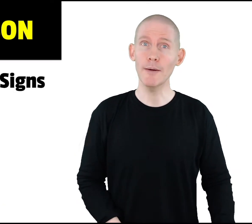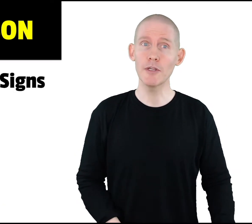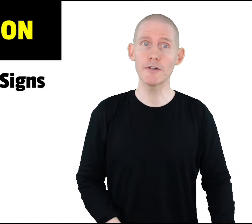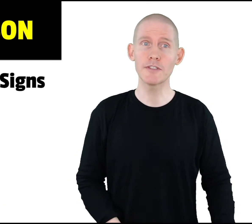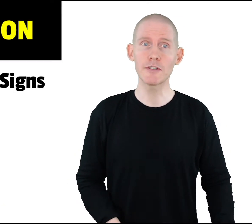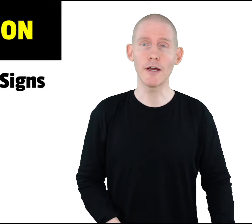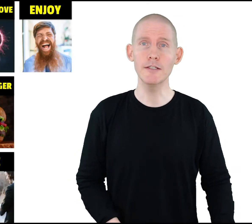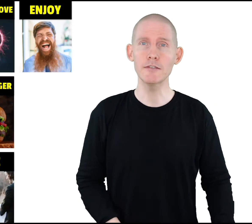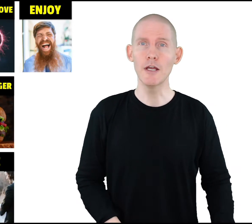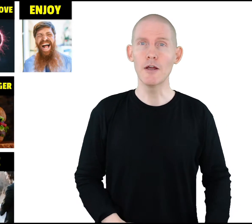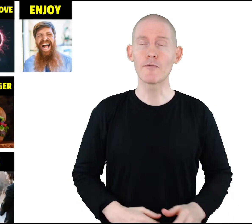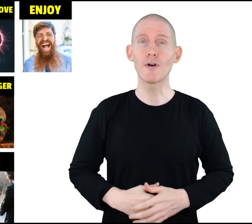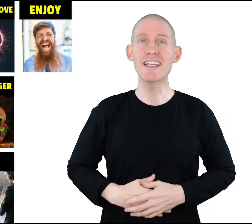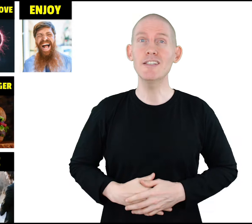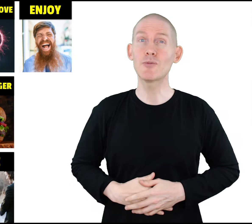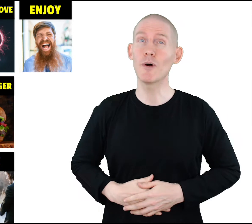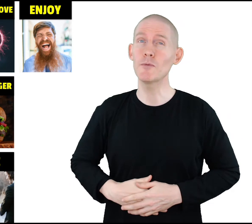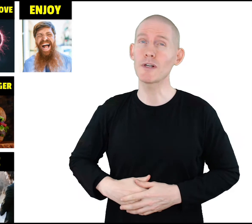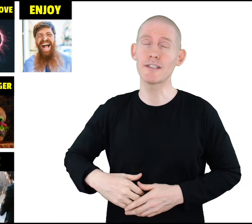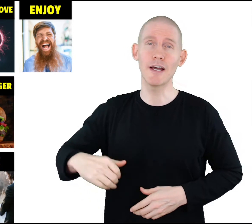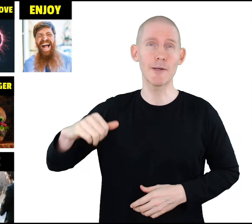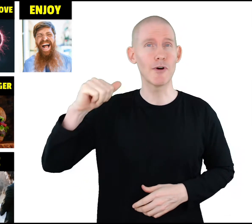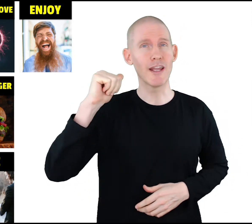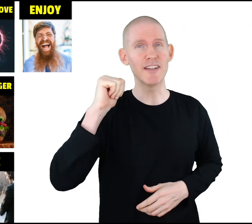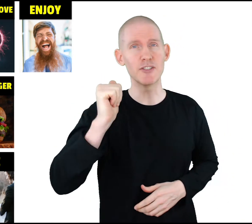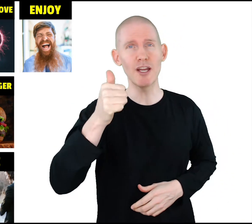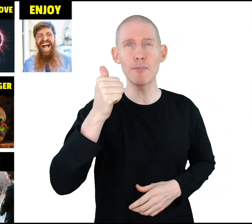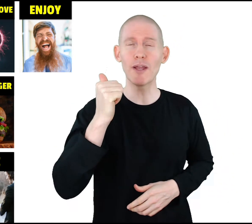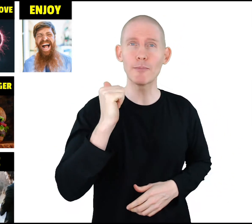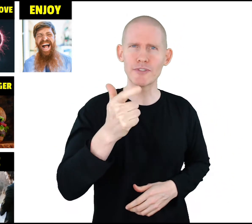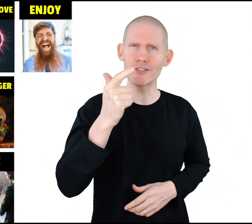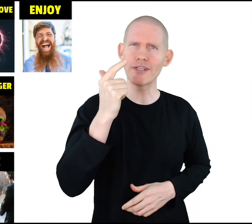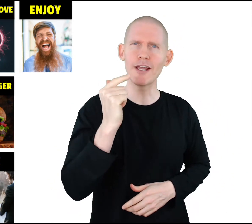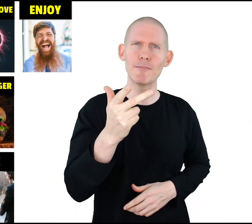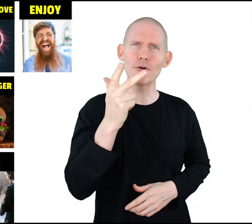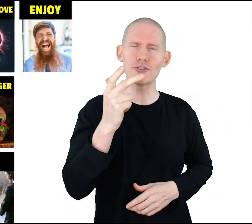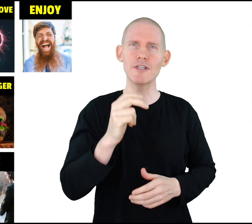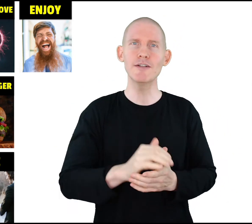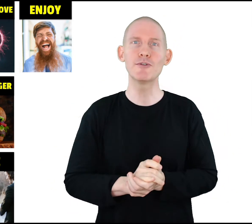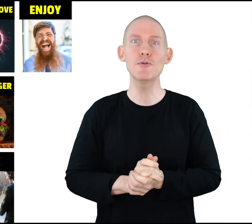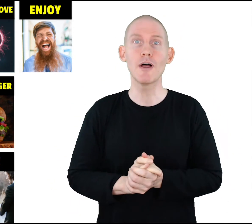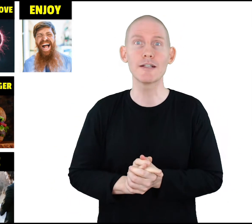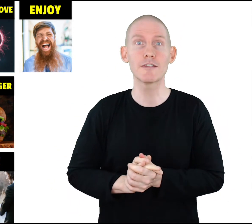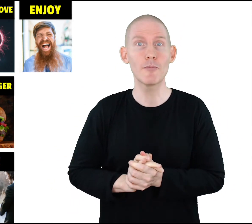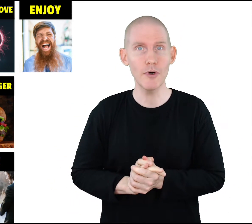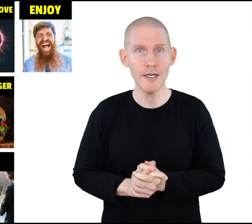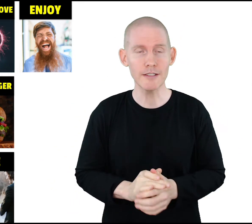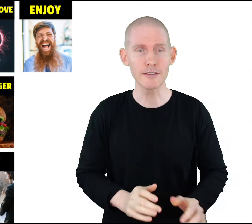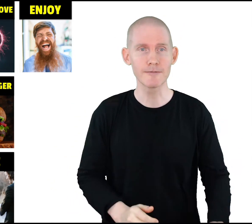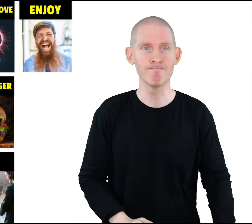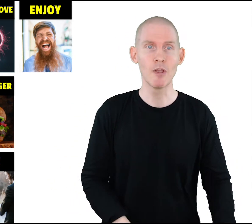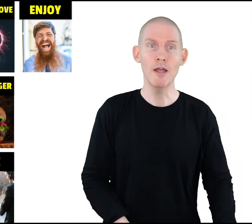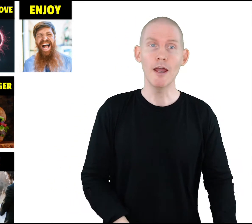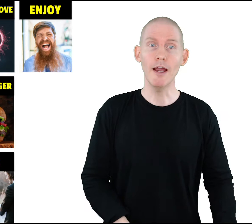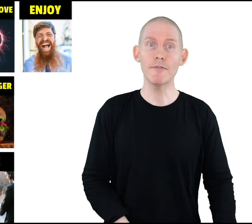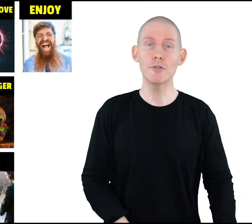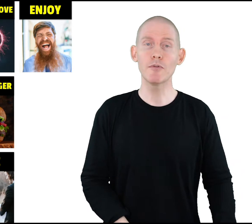vocabulary signs. For each one, we're going to talk about hand shape, hand position, hand motion, and do lots of practice. After you've learned